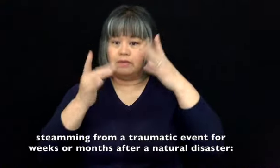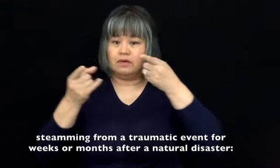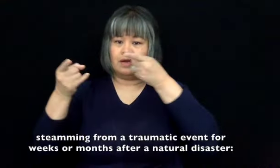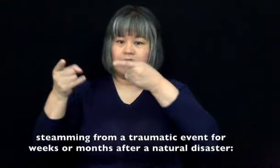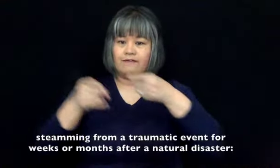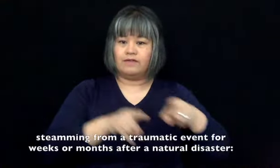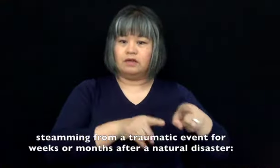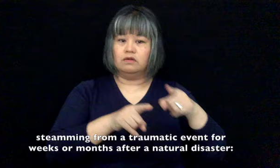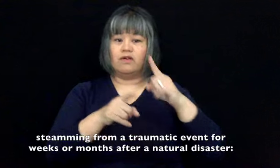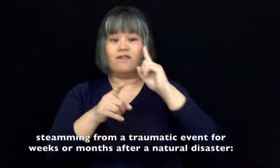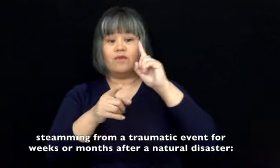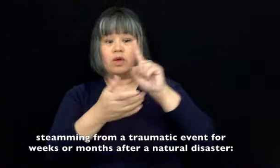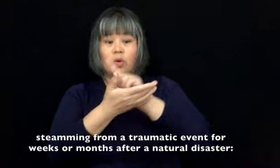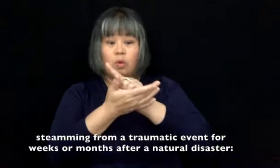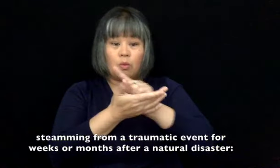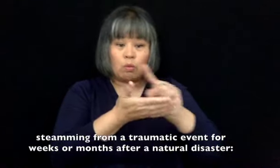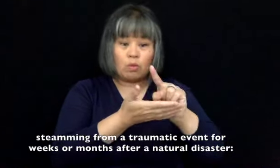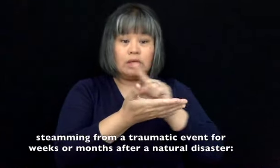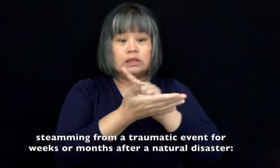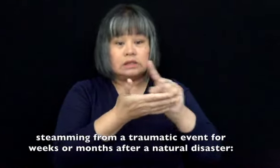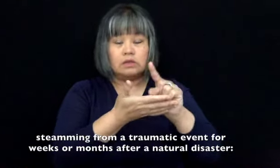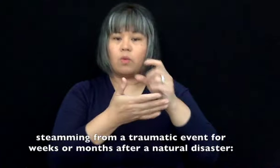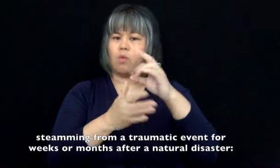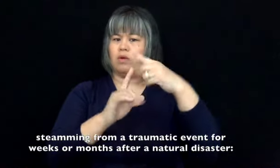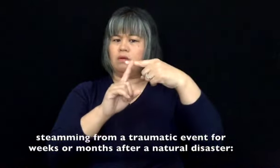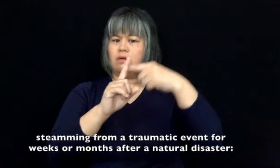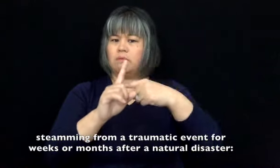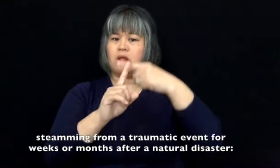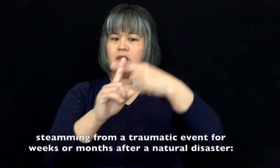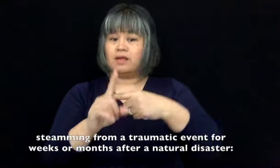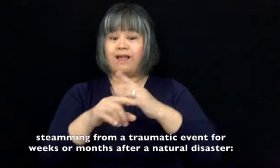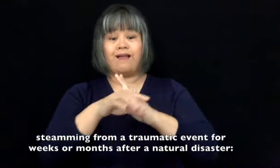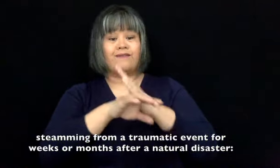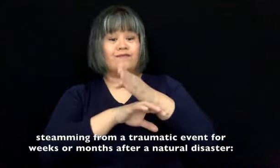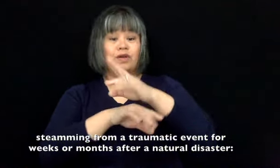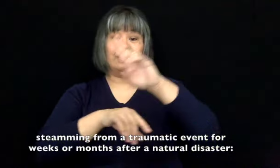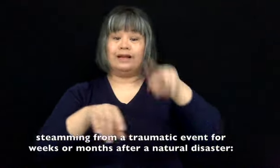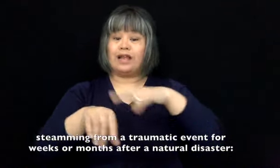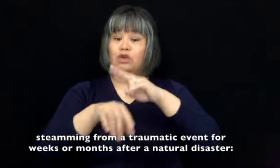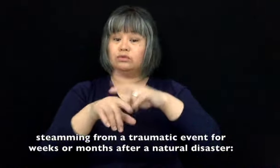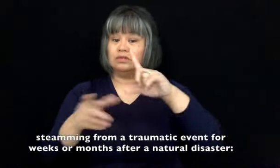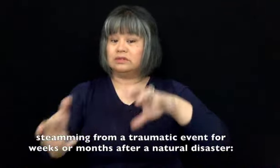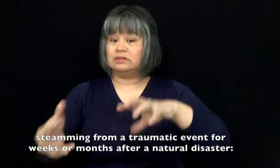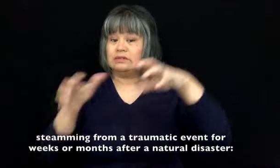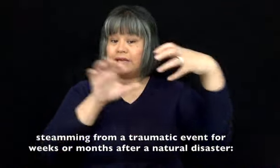traumatic events for weeks to months after a natural disaster.